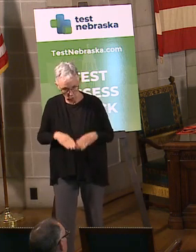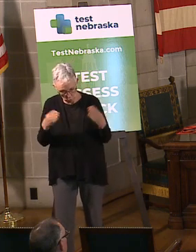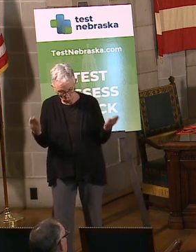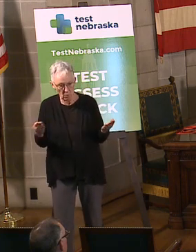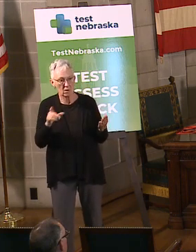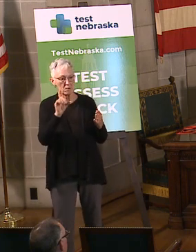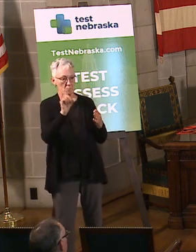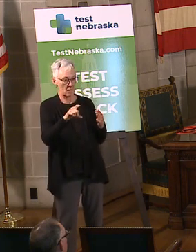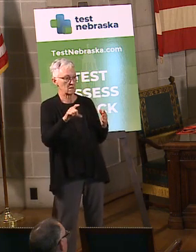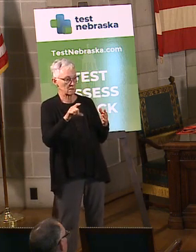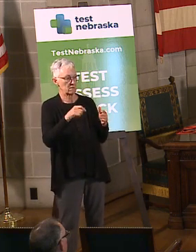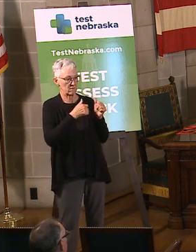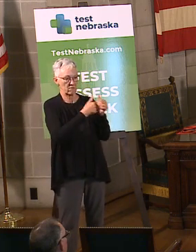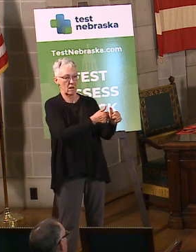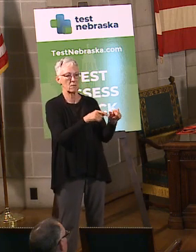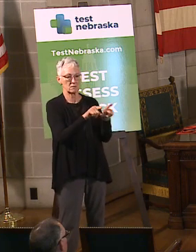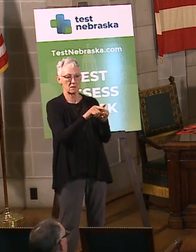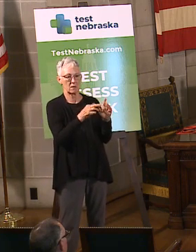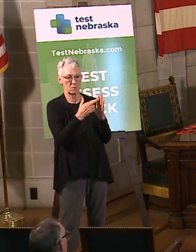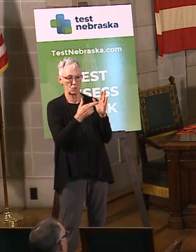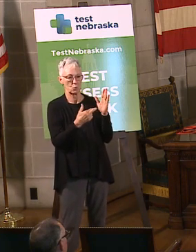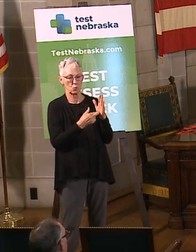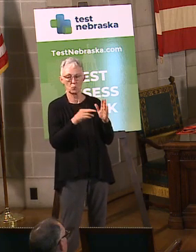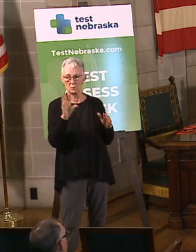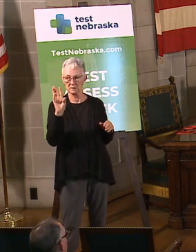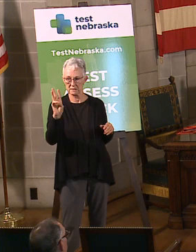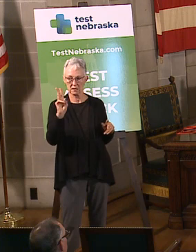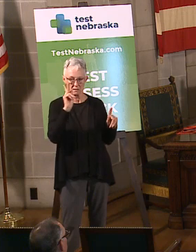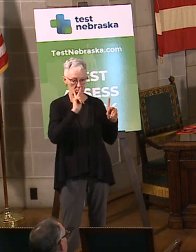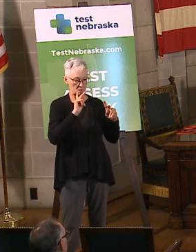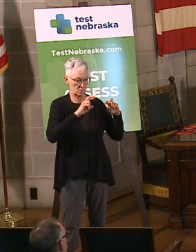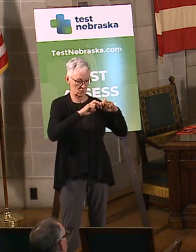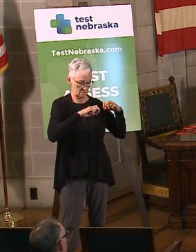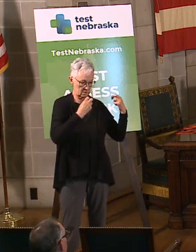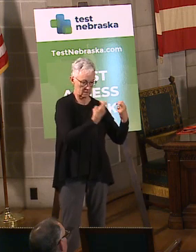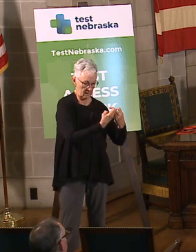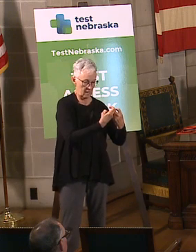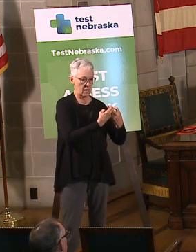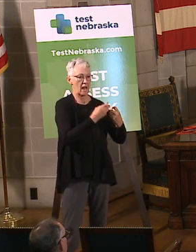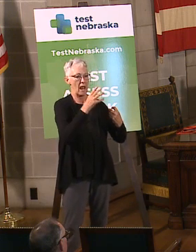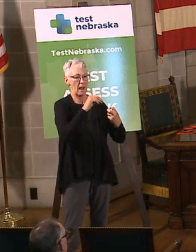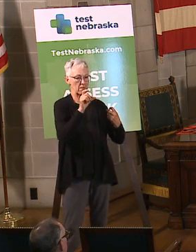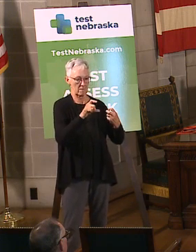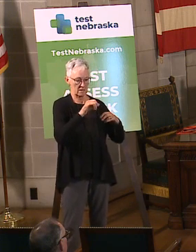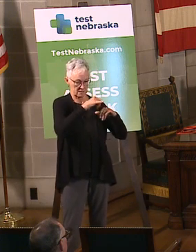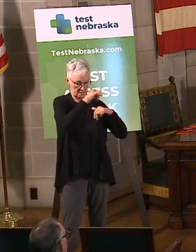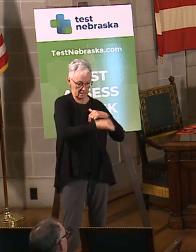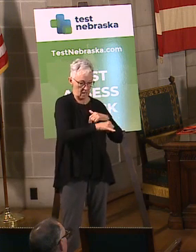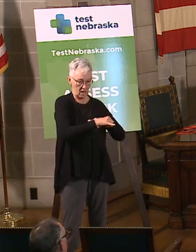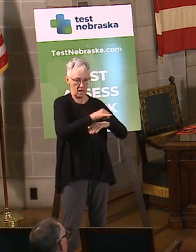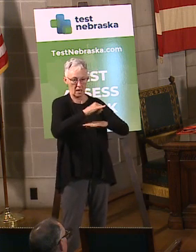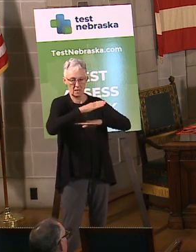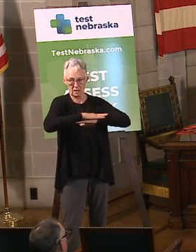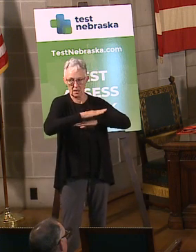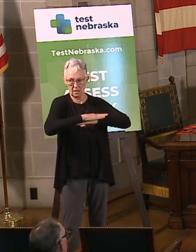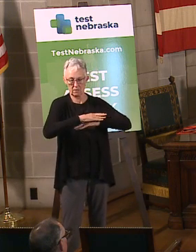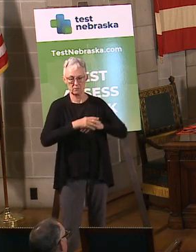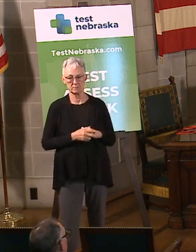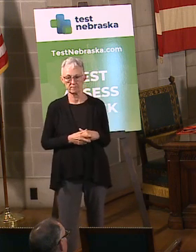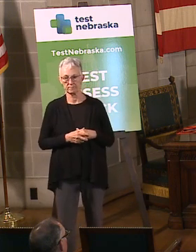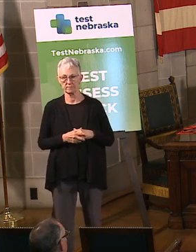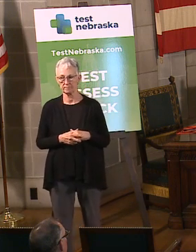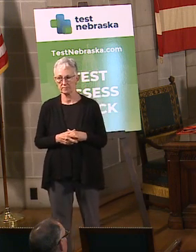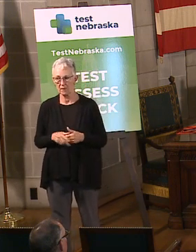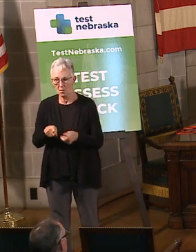6 feet between tables and a maximum of 6 feet at the bar table. Games such as